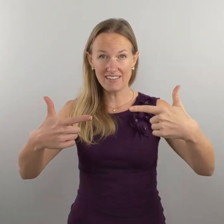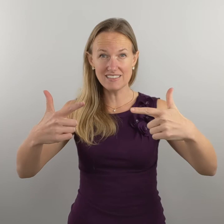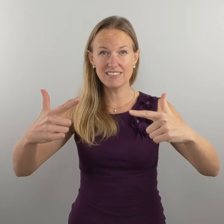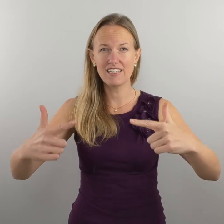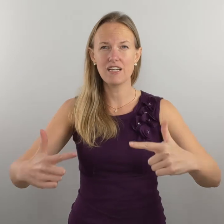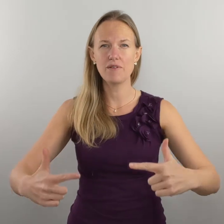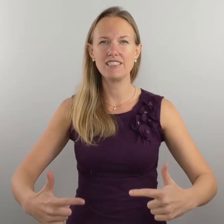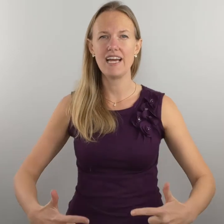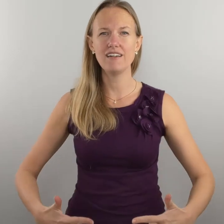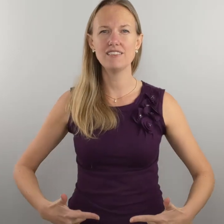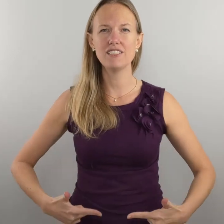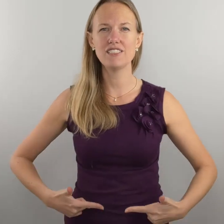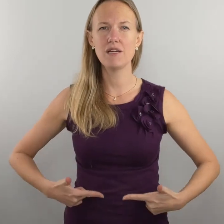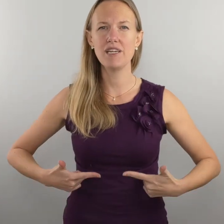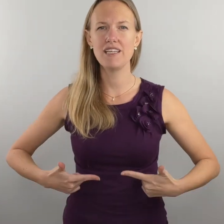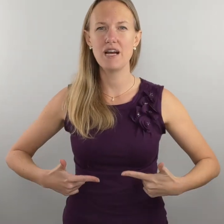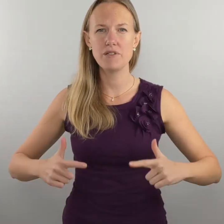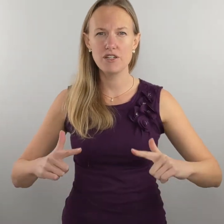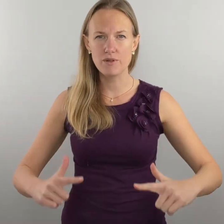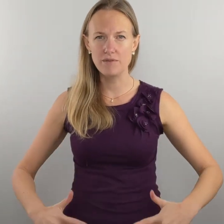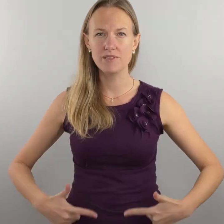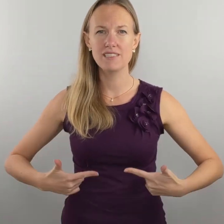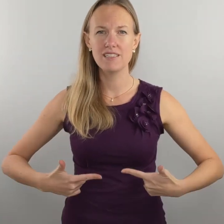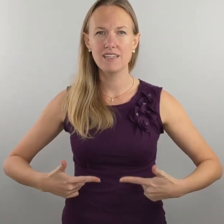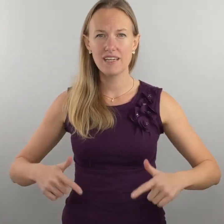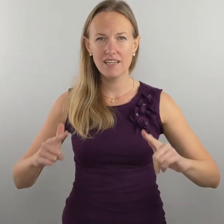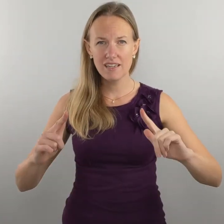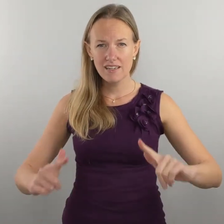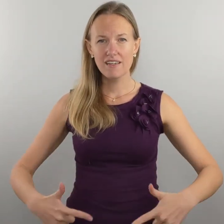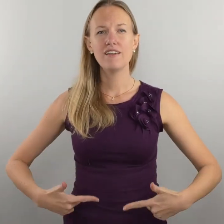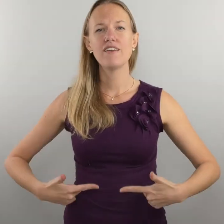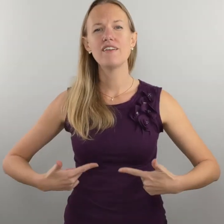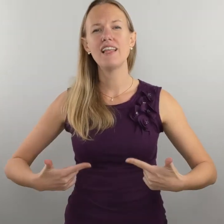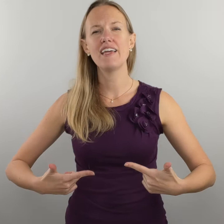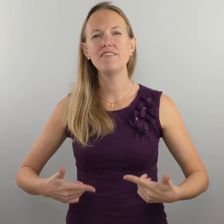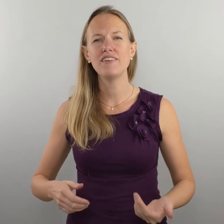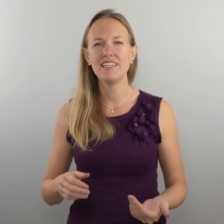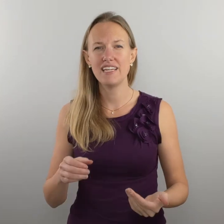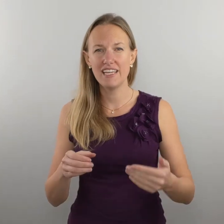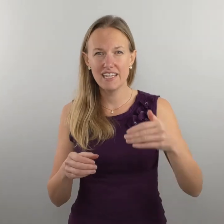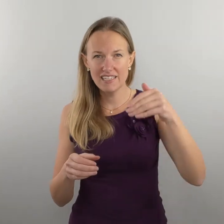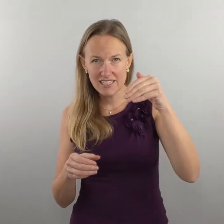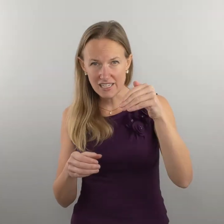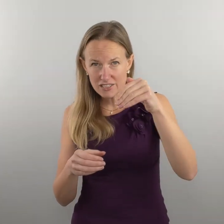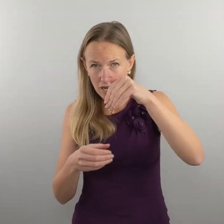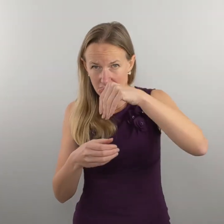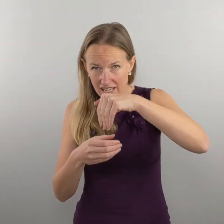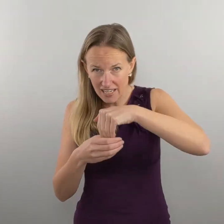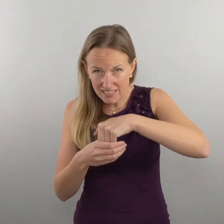L's and you're coming down to your stomach and then up to your ribs. Okay? Your life, and then in, taking your dominant hand and tucking